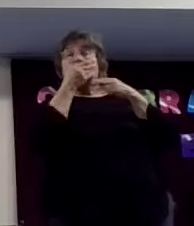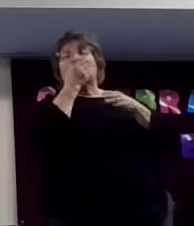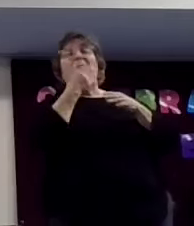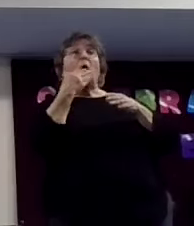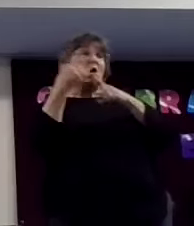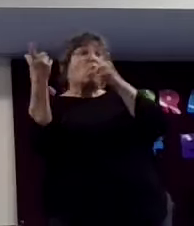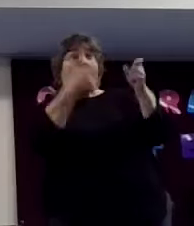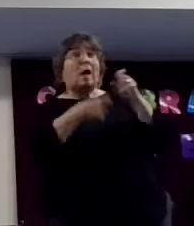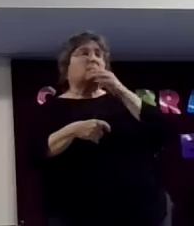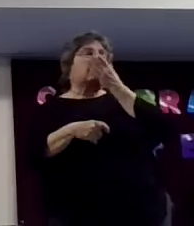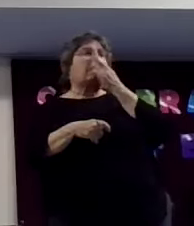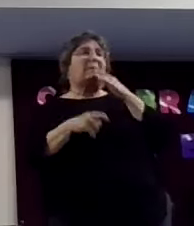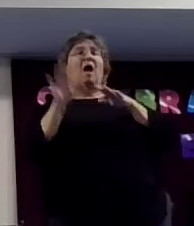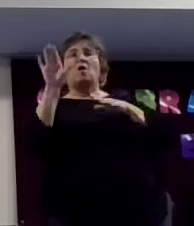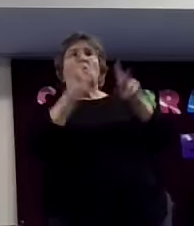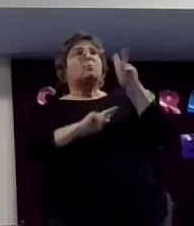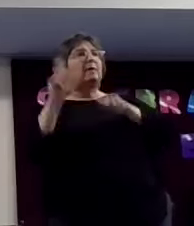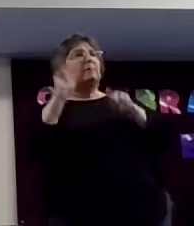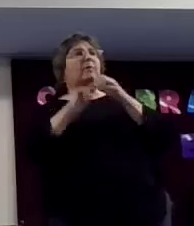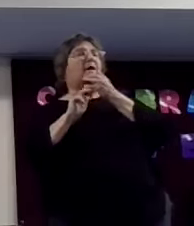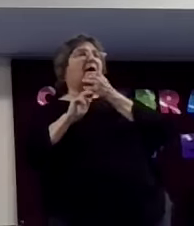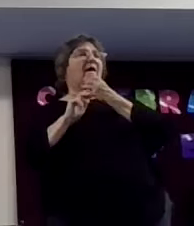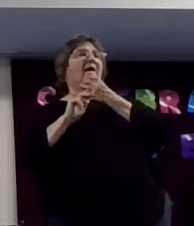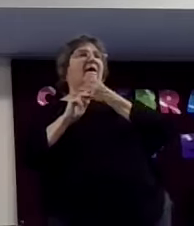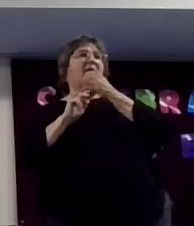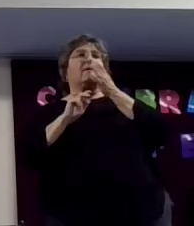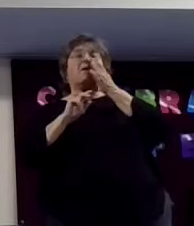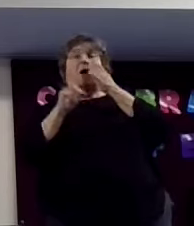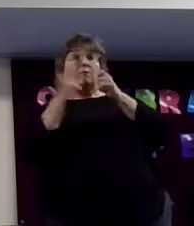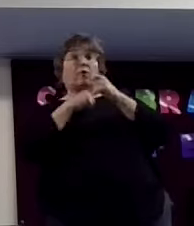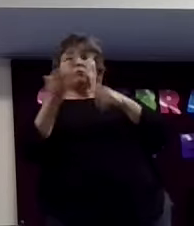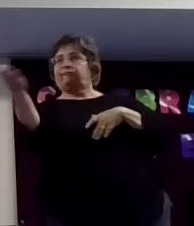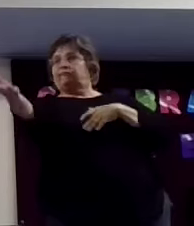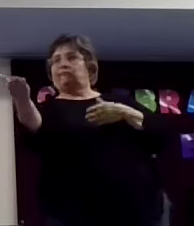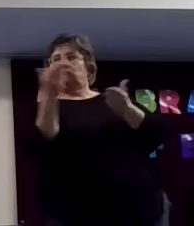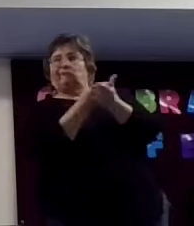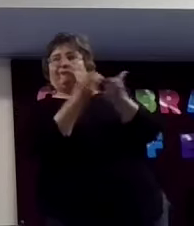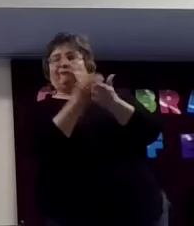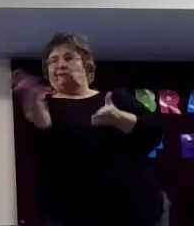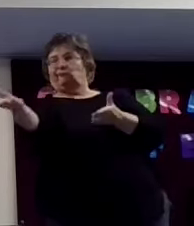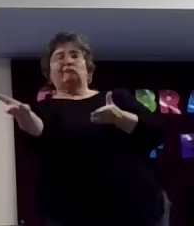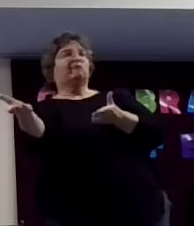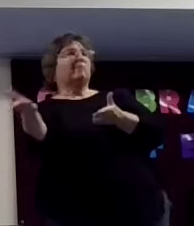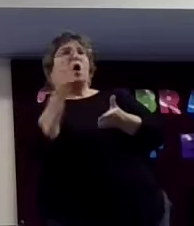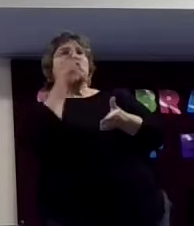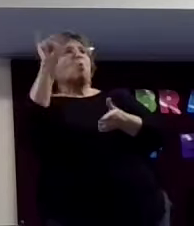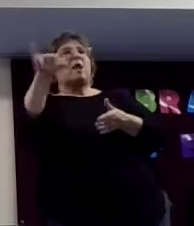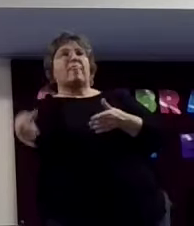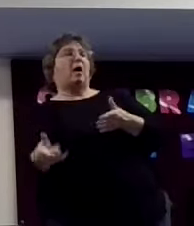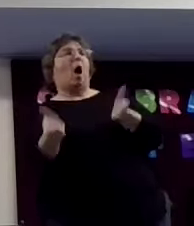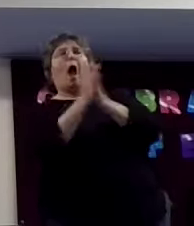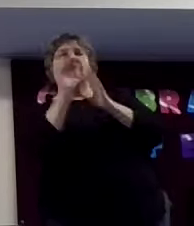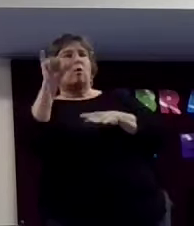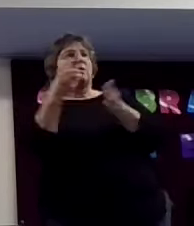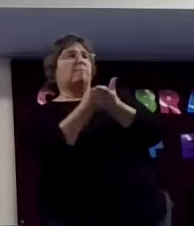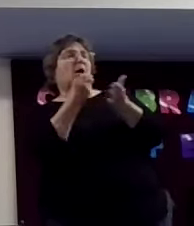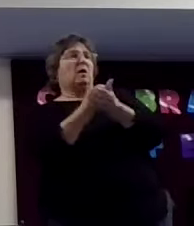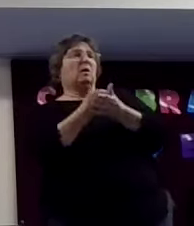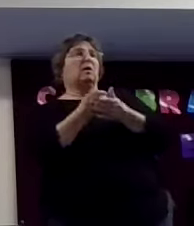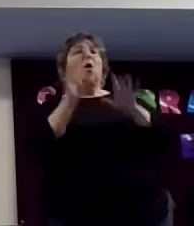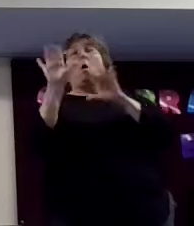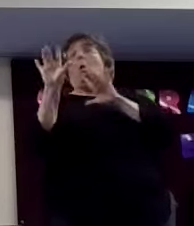that's a good question, because, you know, those are the folks, first ones with their hands out, often the people who don't need it. And then